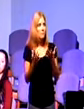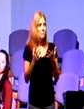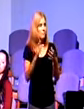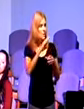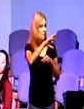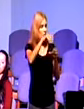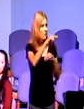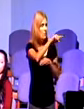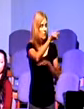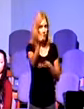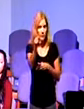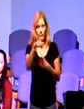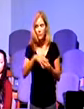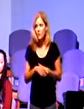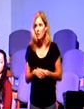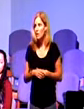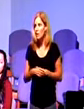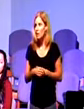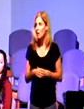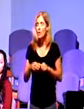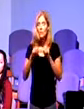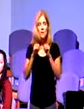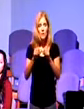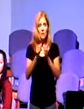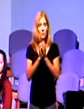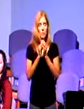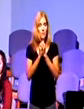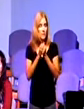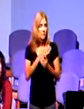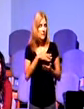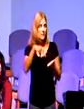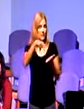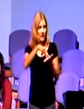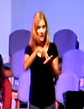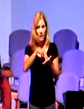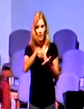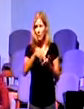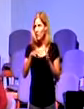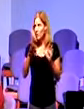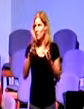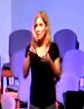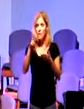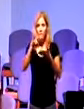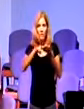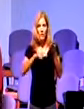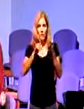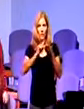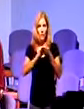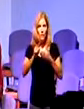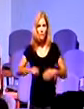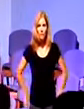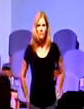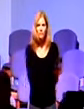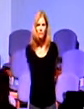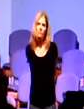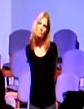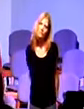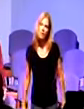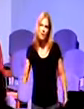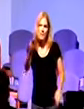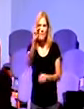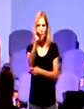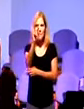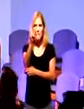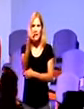you. So if you, as we continue to worship, if you would stand with me, and we will do our verse of the week together from Matthew chapter